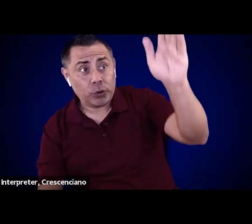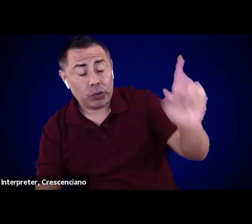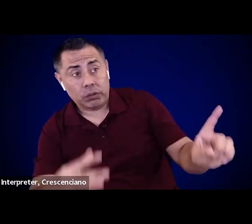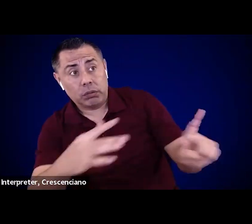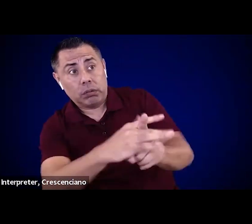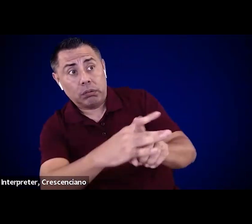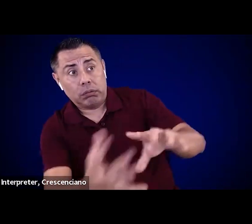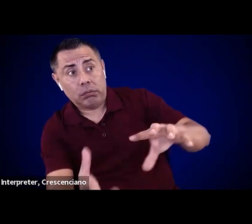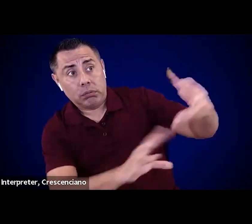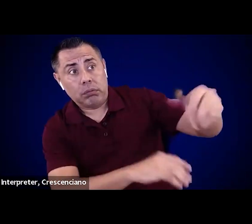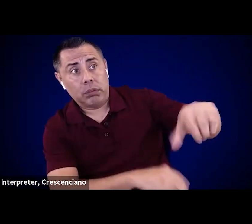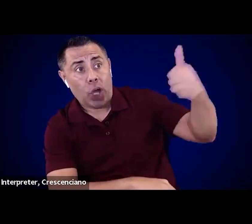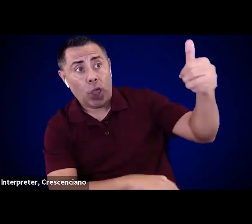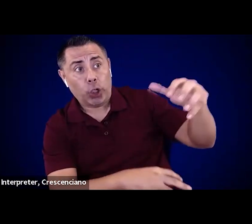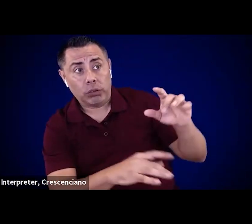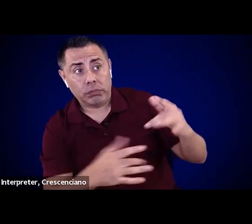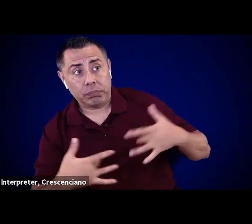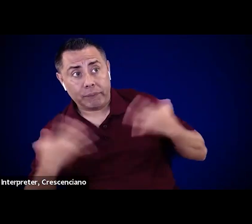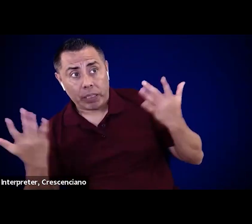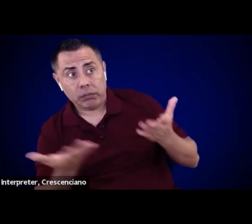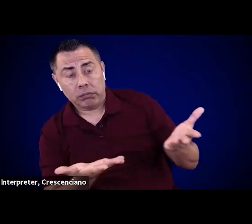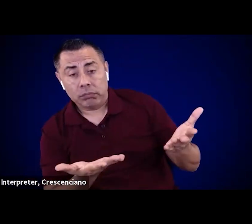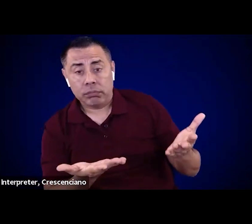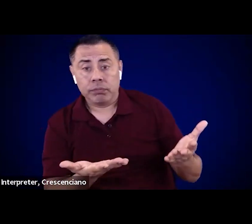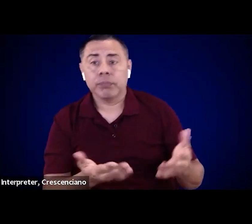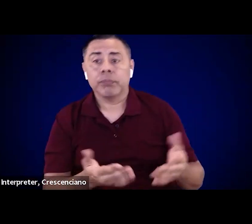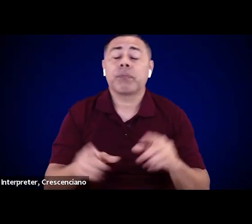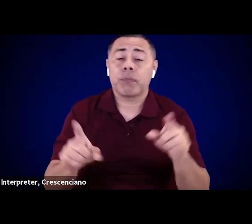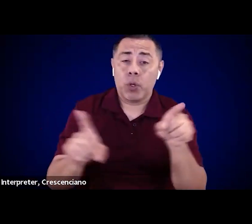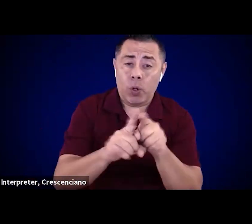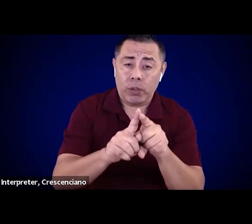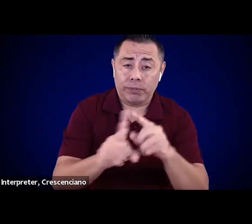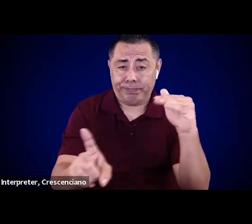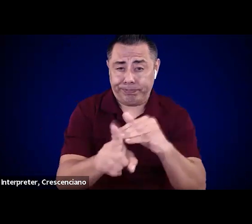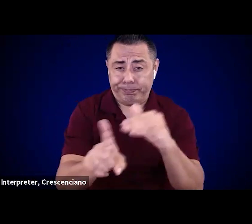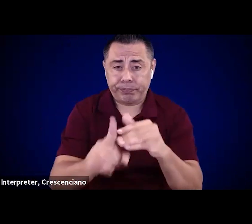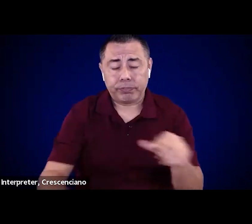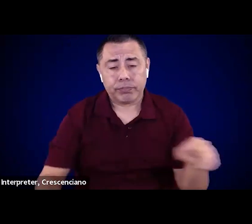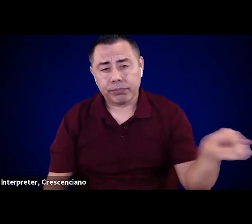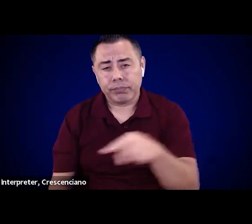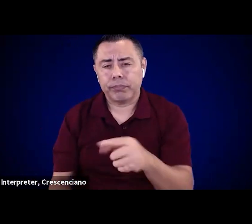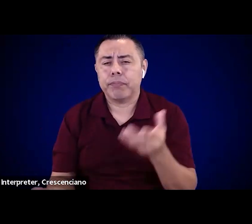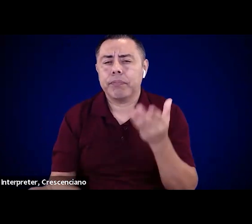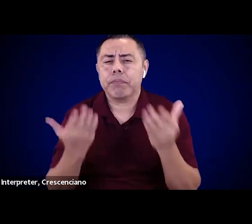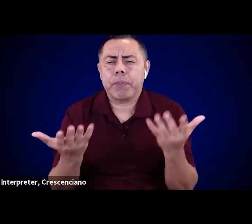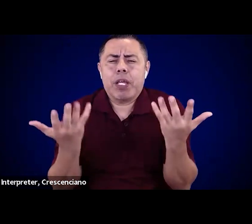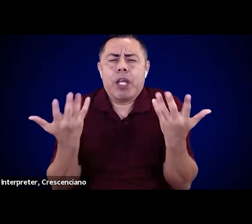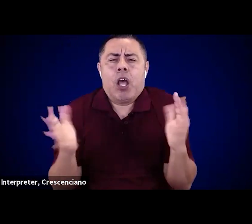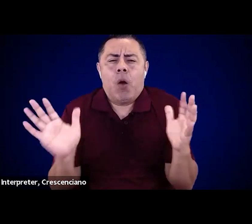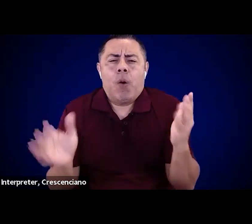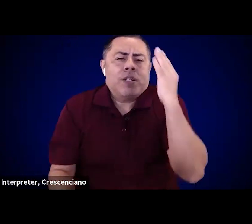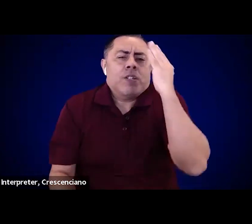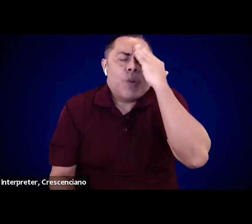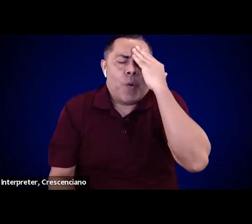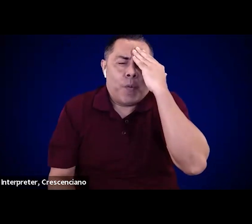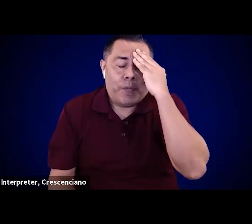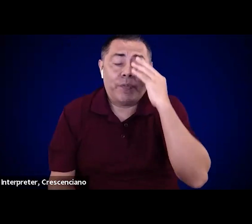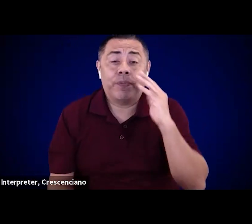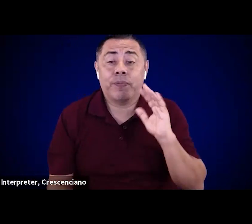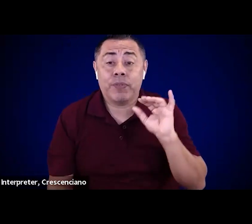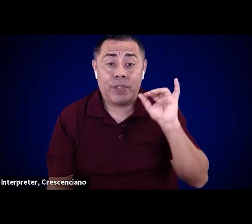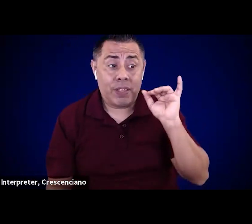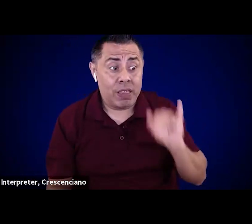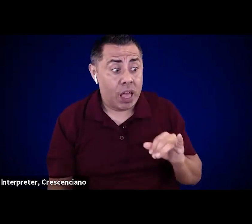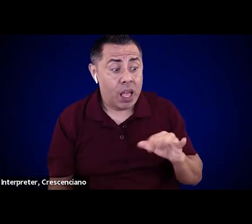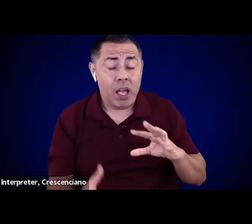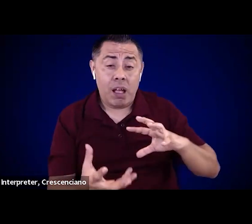of you know with absolute certainty is that all of these disasters